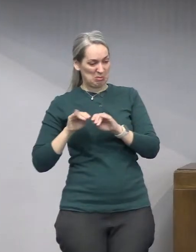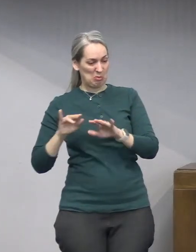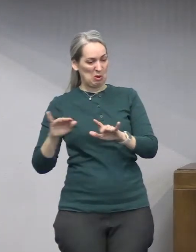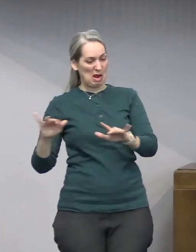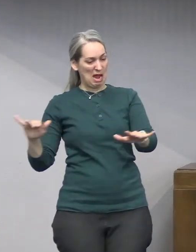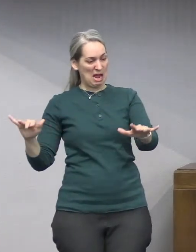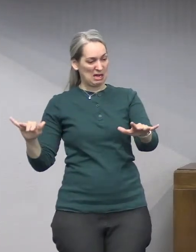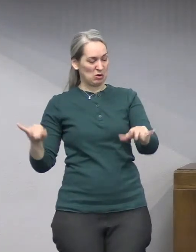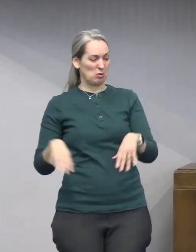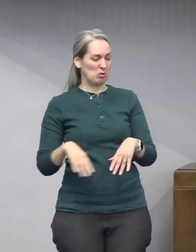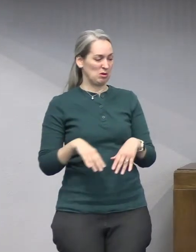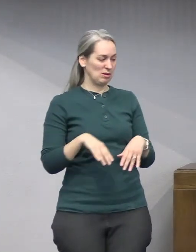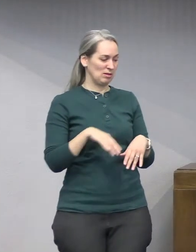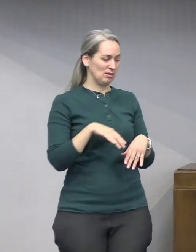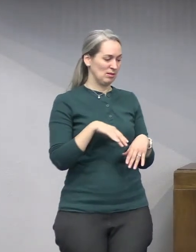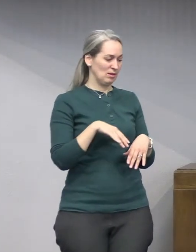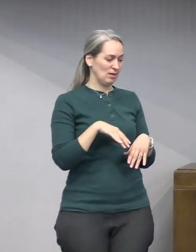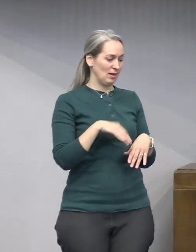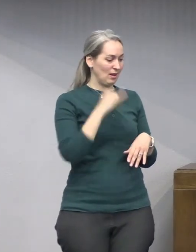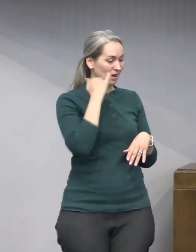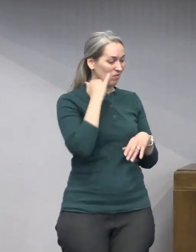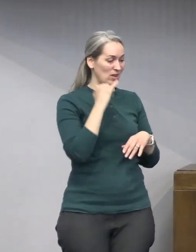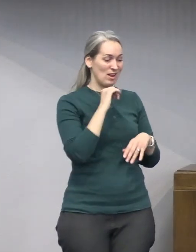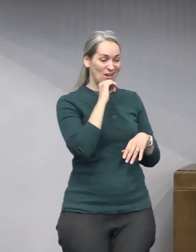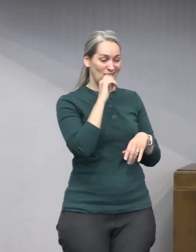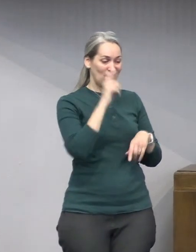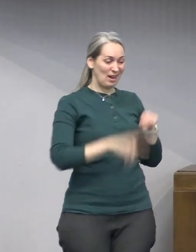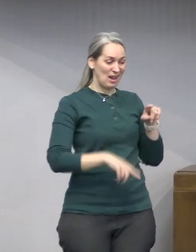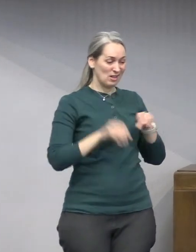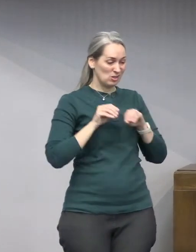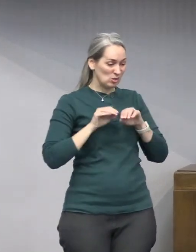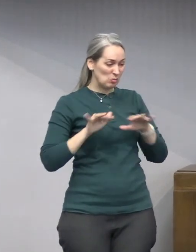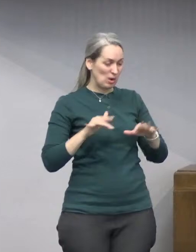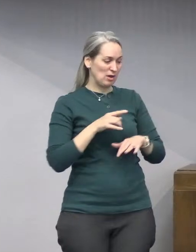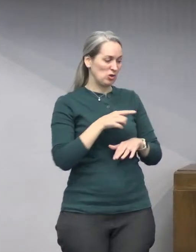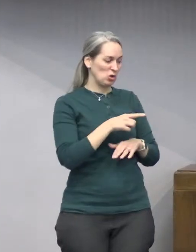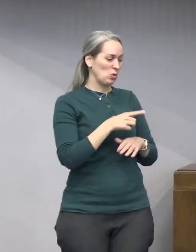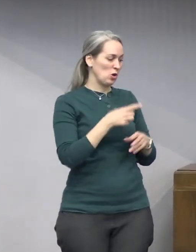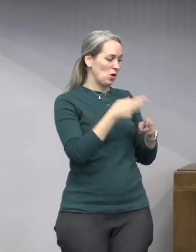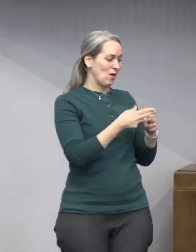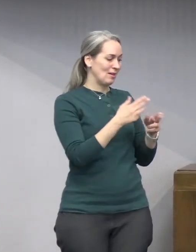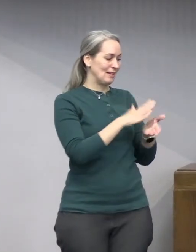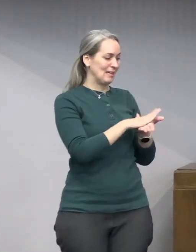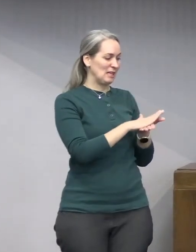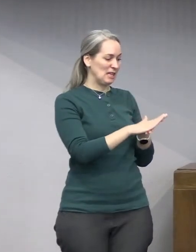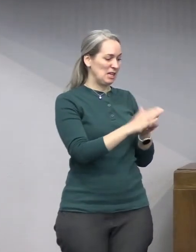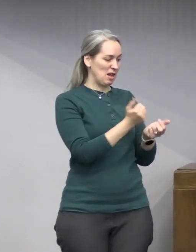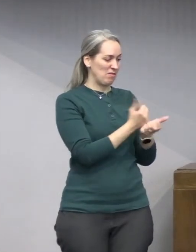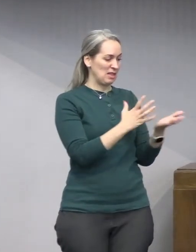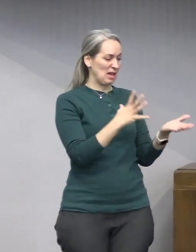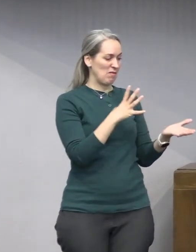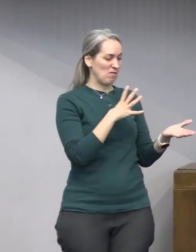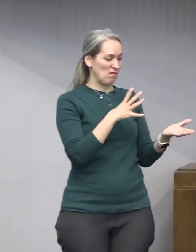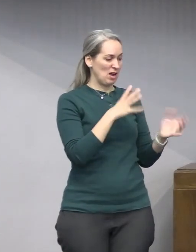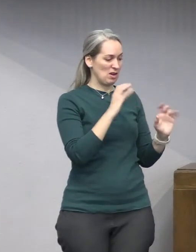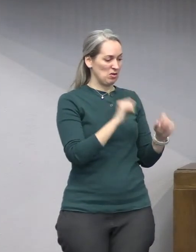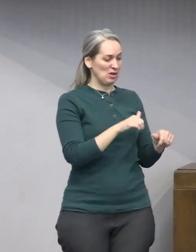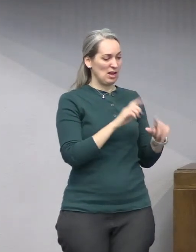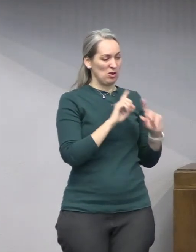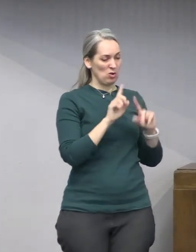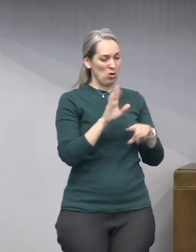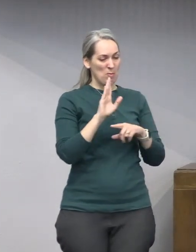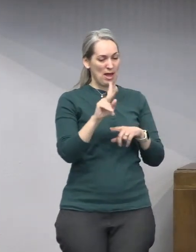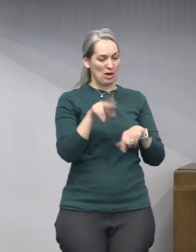And in that case, you would be declared clean. Everything would be fine. You would return back to your normal